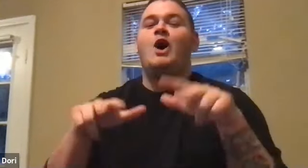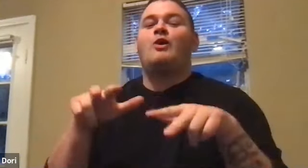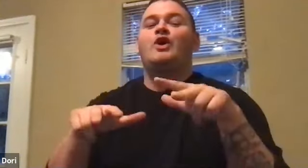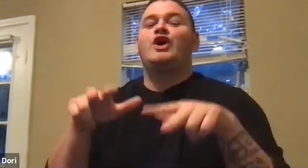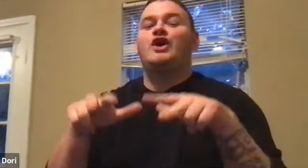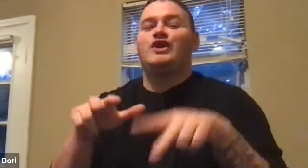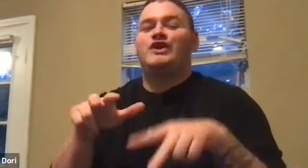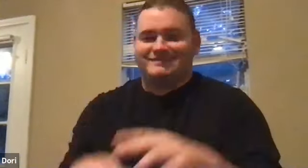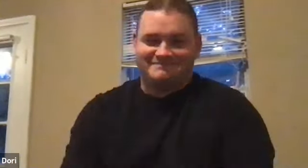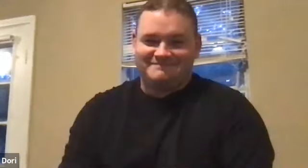Awkward.